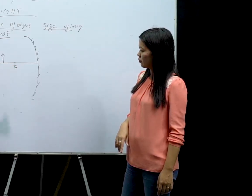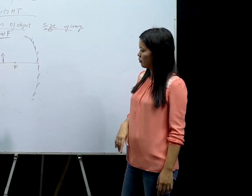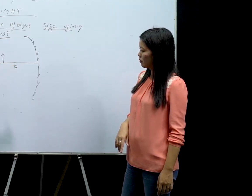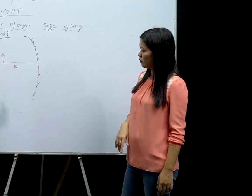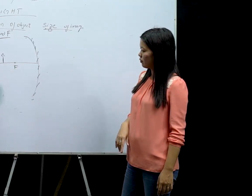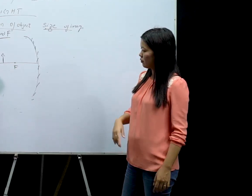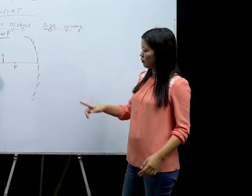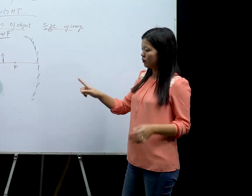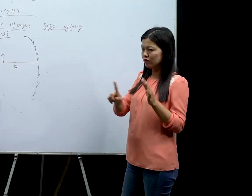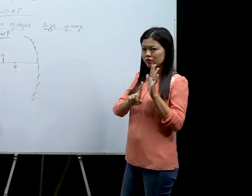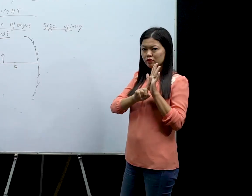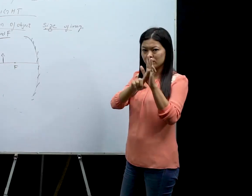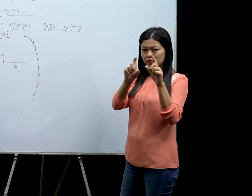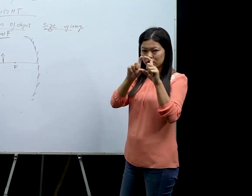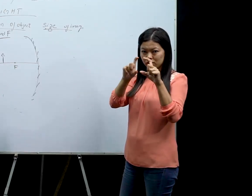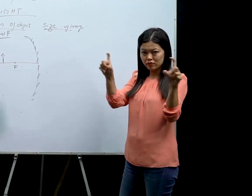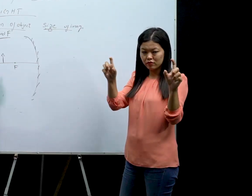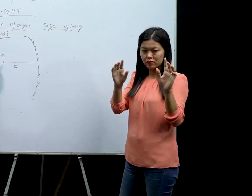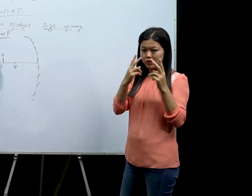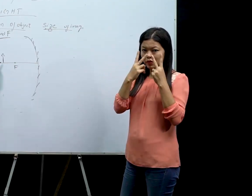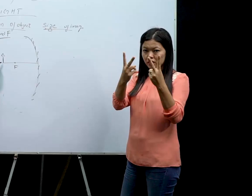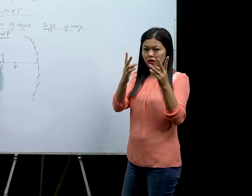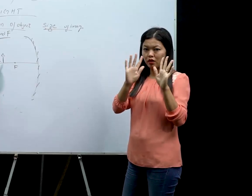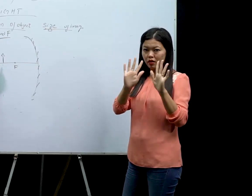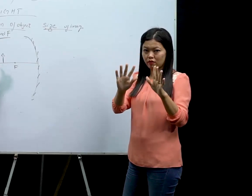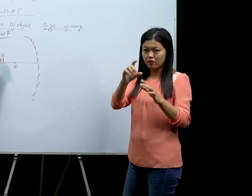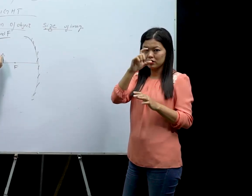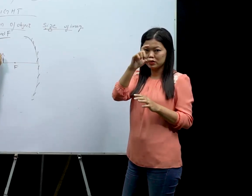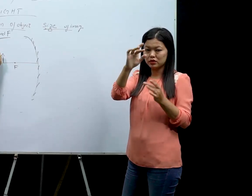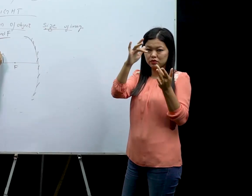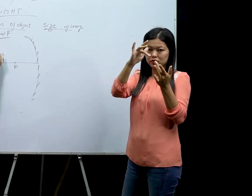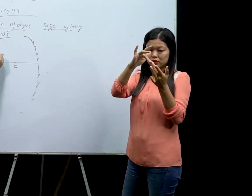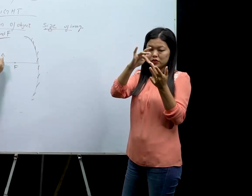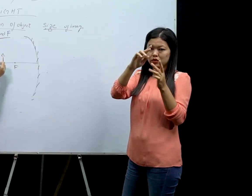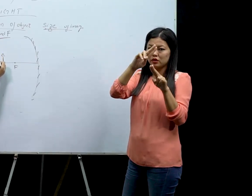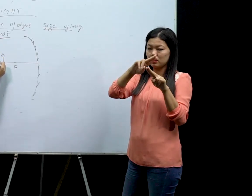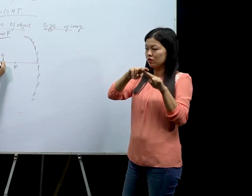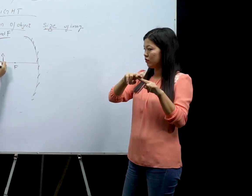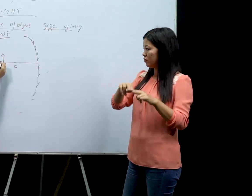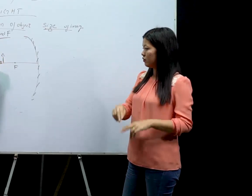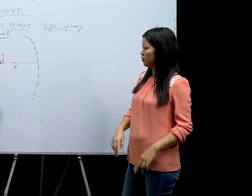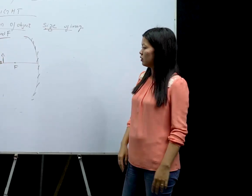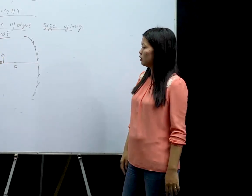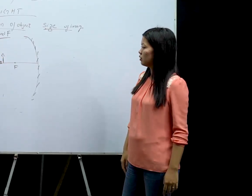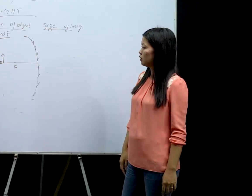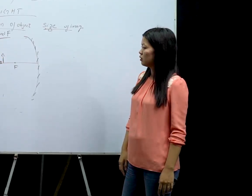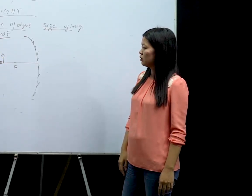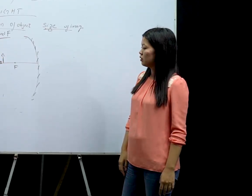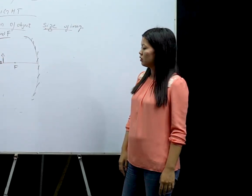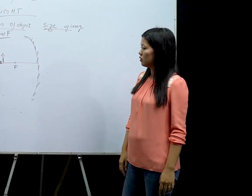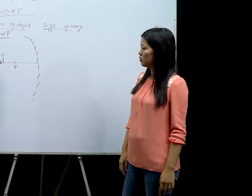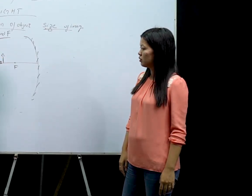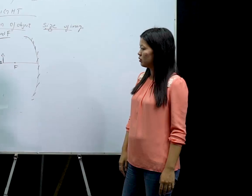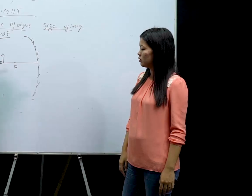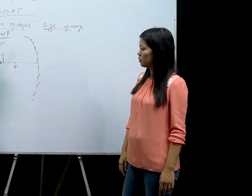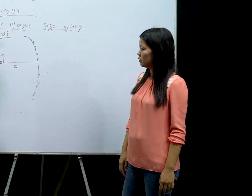diagram, right? The object, that means you consider this one as U, okay? So our object is here. Okay, so now let's